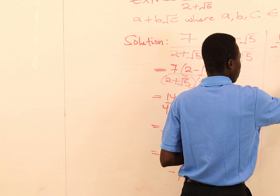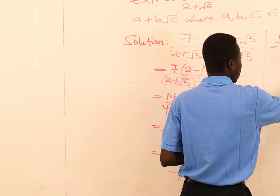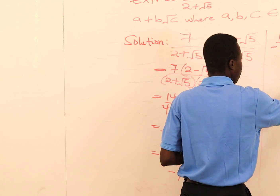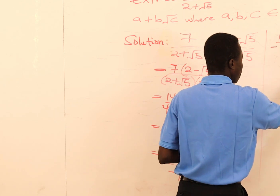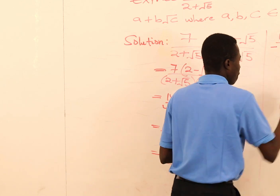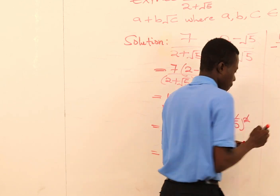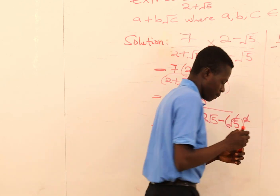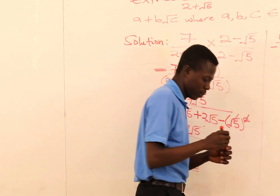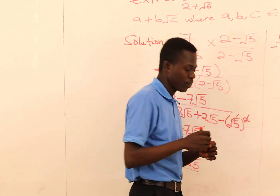Again,